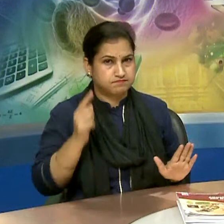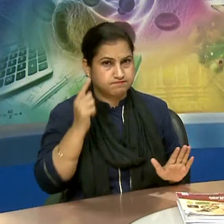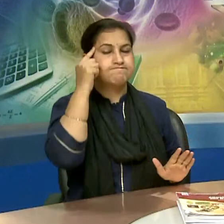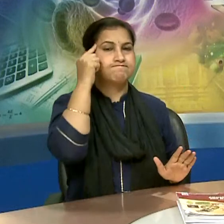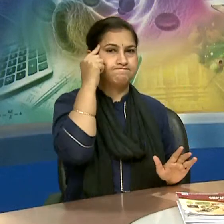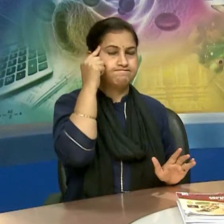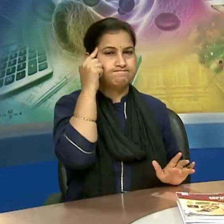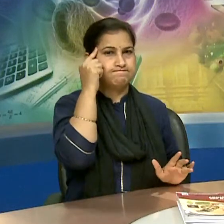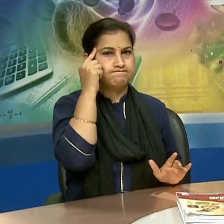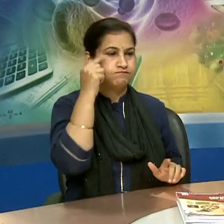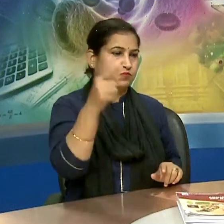and to bring